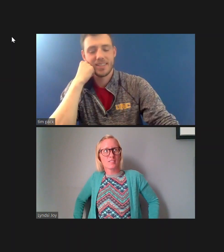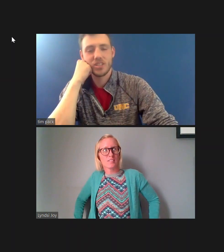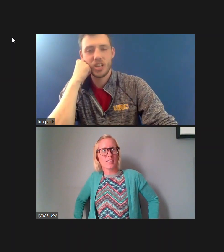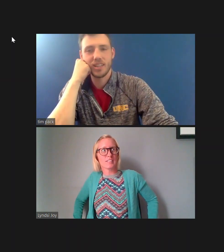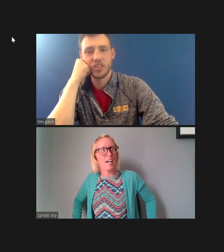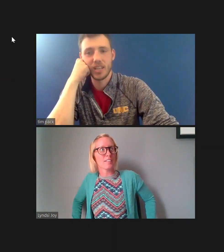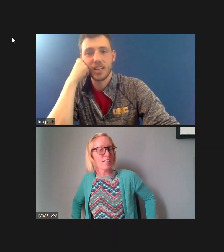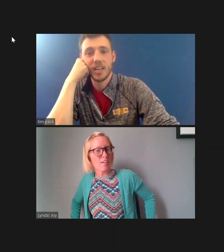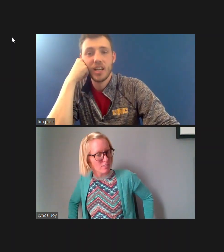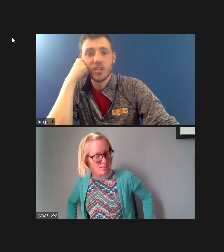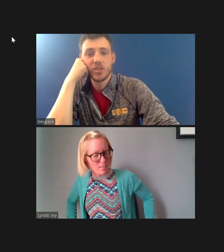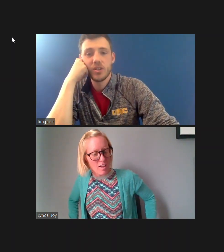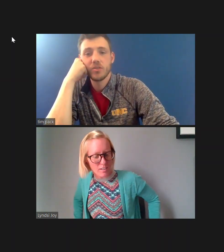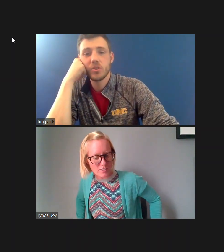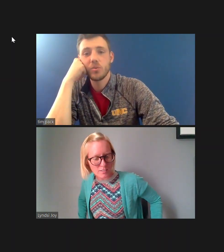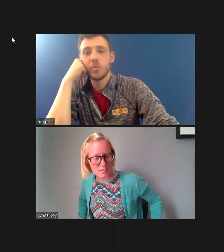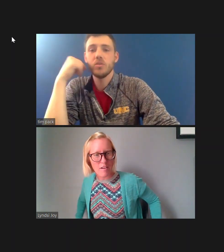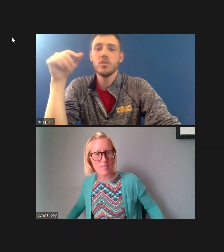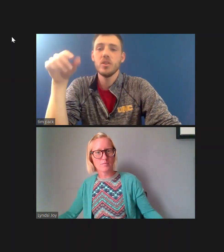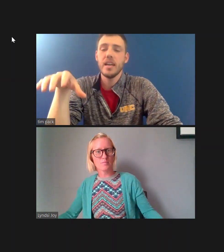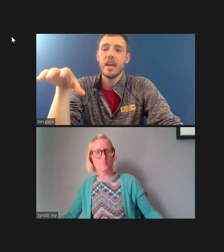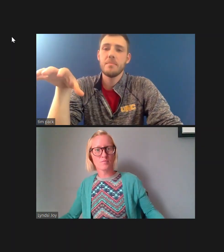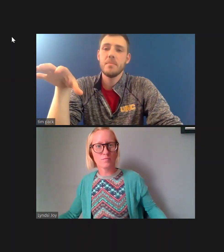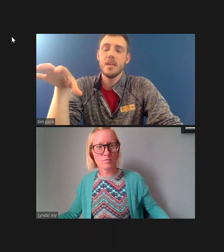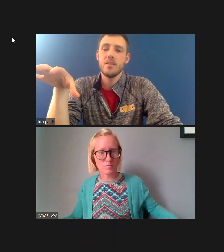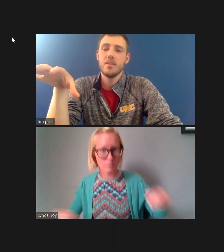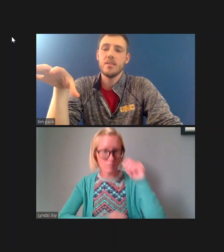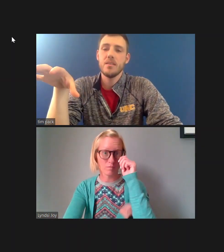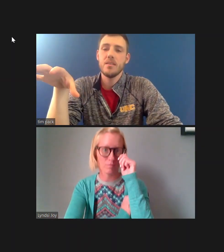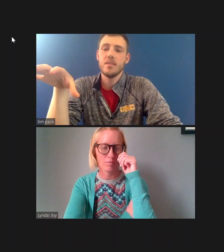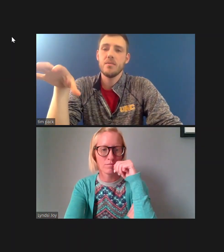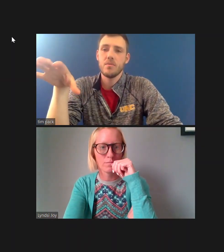It's challenging. Exactly. So when you're looking at